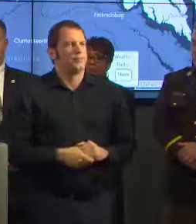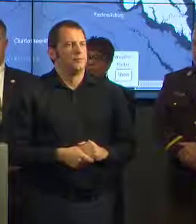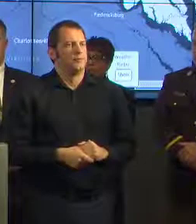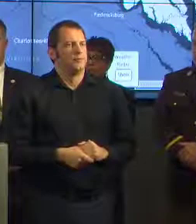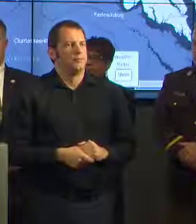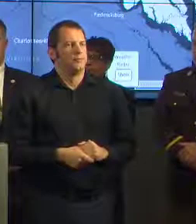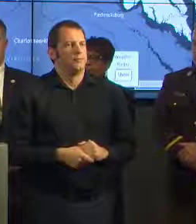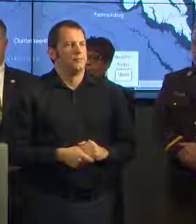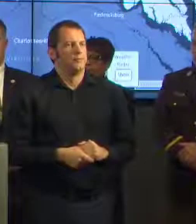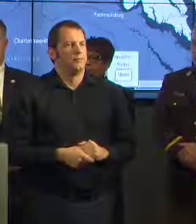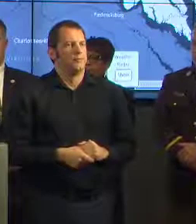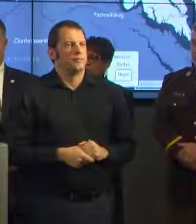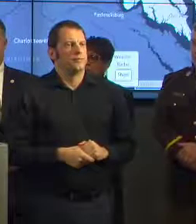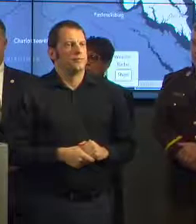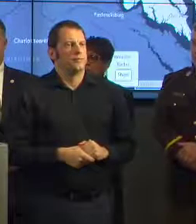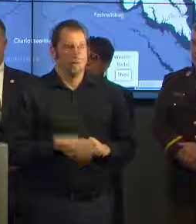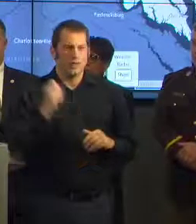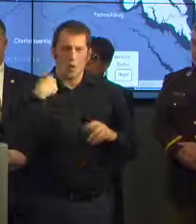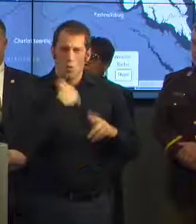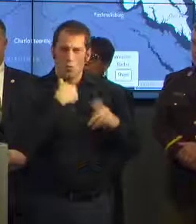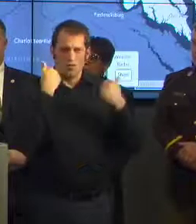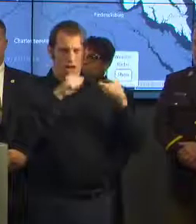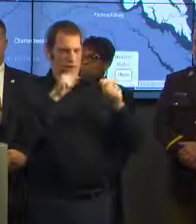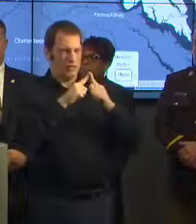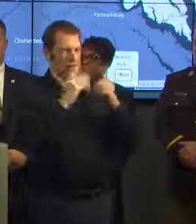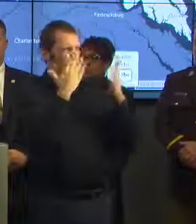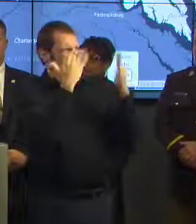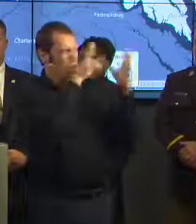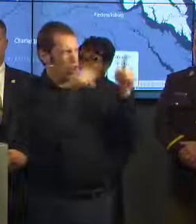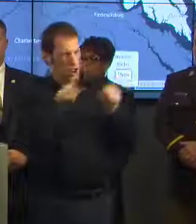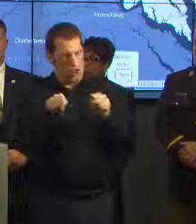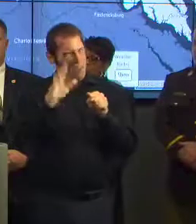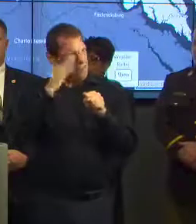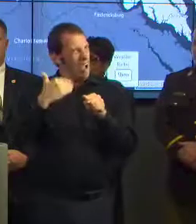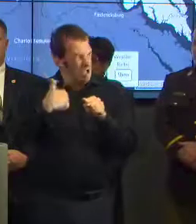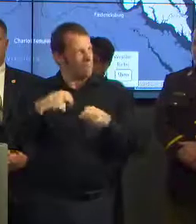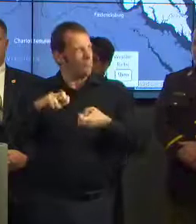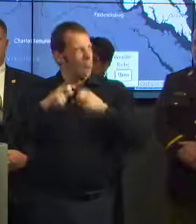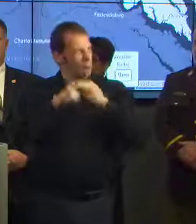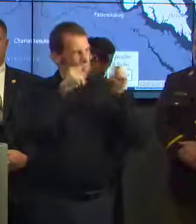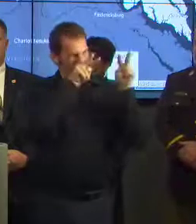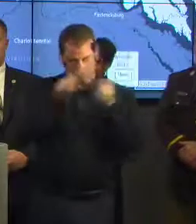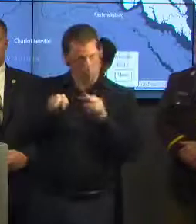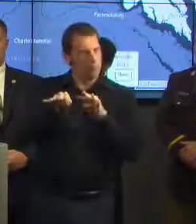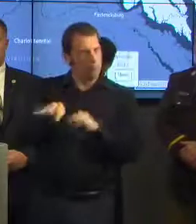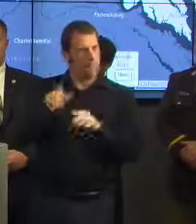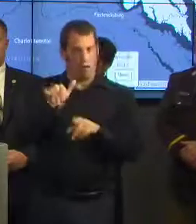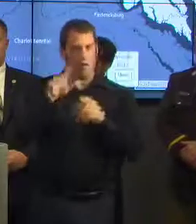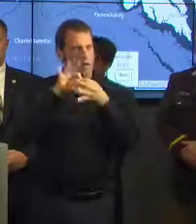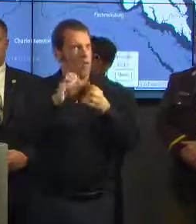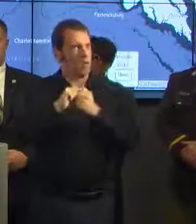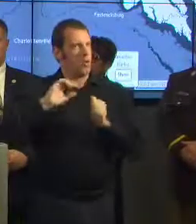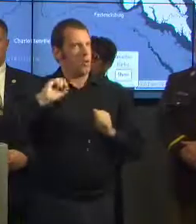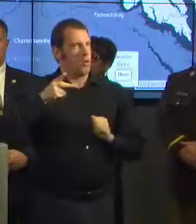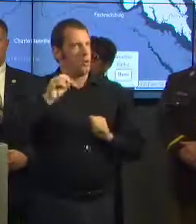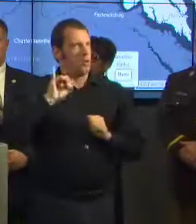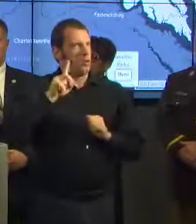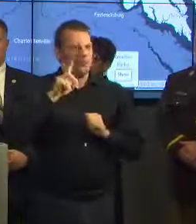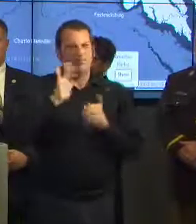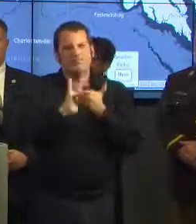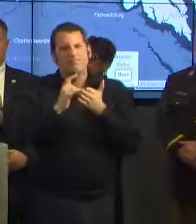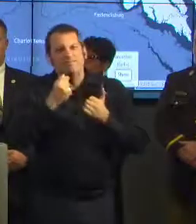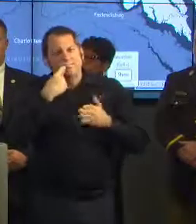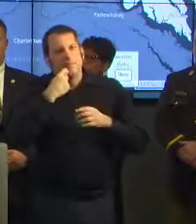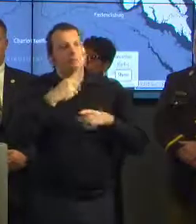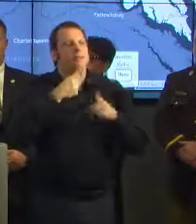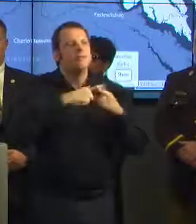on the heroin and opioid crisis. We've been trying to use every tool at our disposal to focus on this crisis